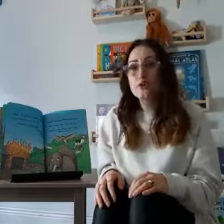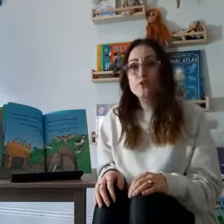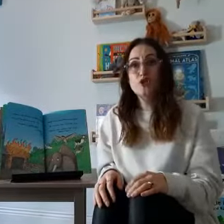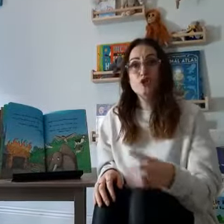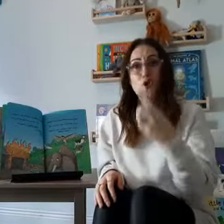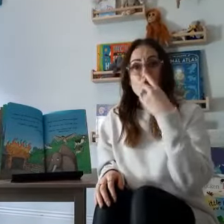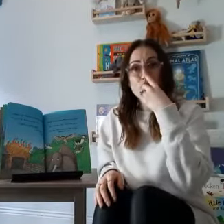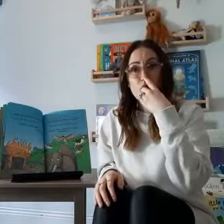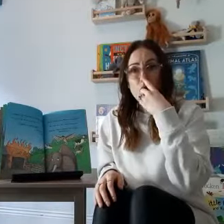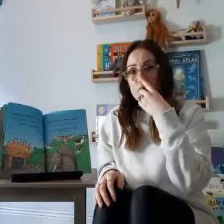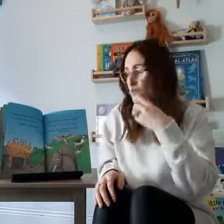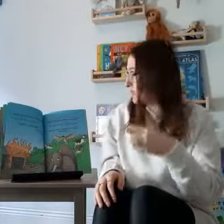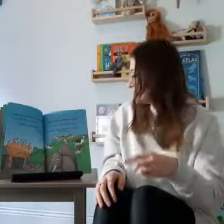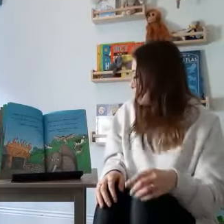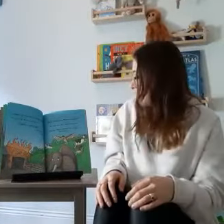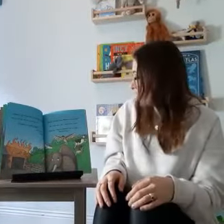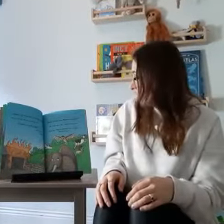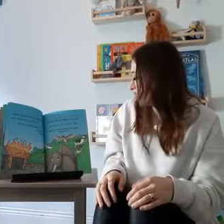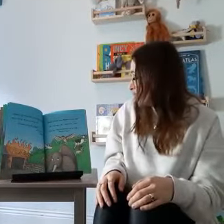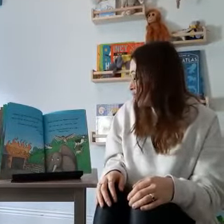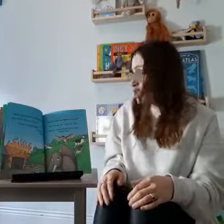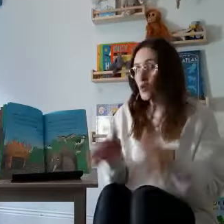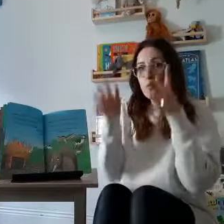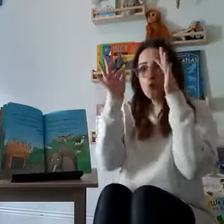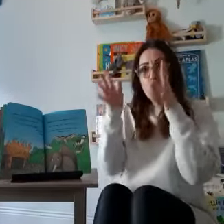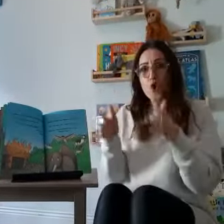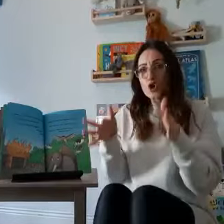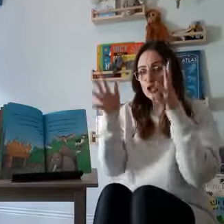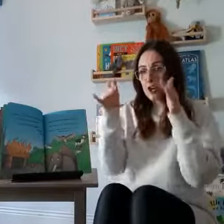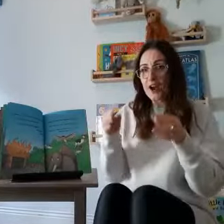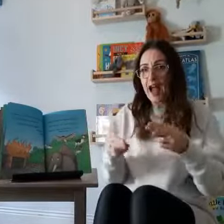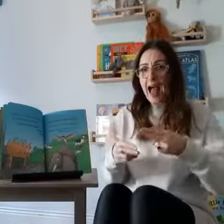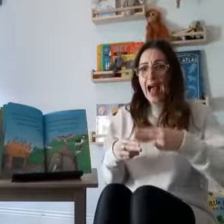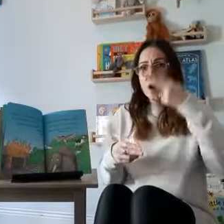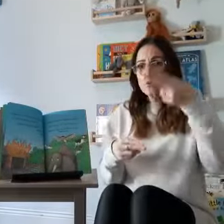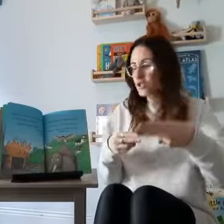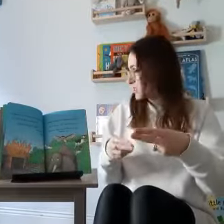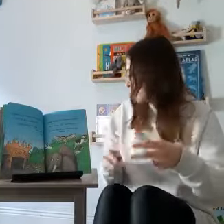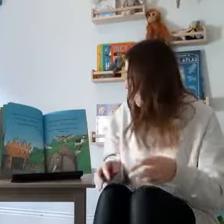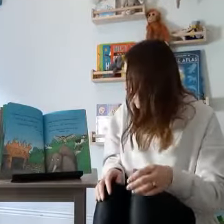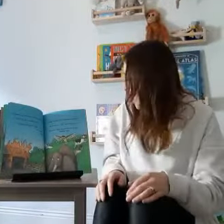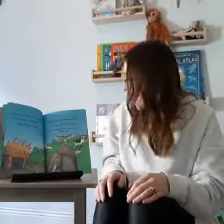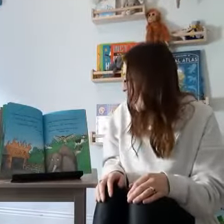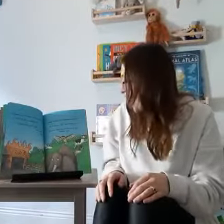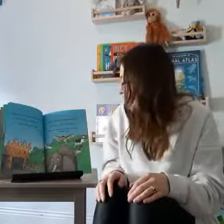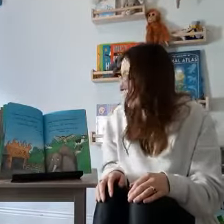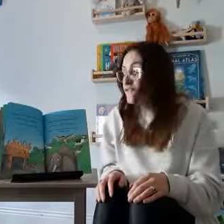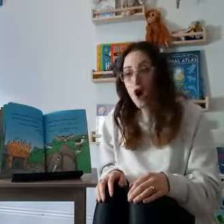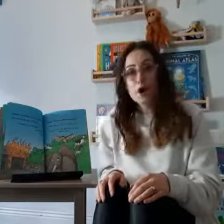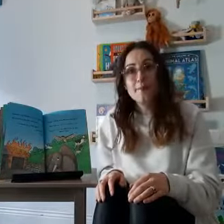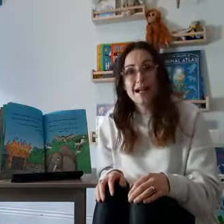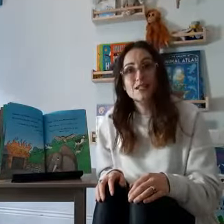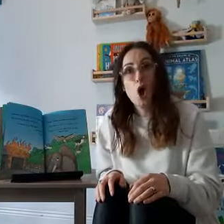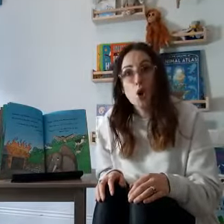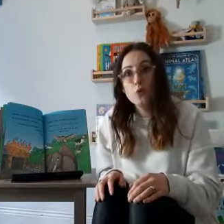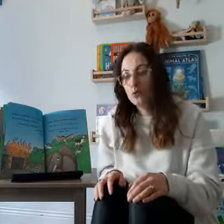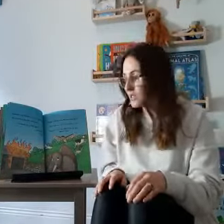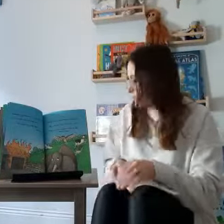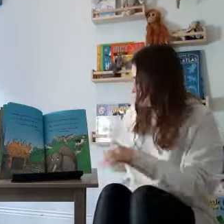Use your nose. Shoot water out like a fireman's hose.